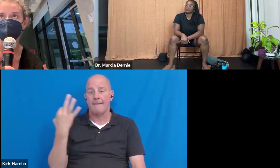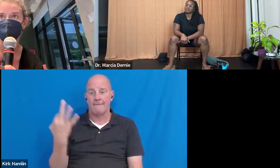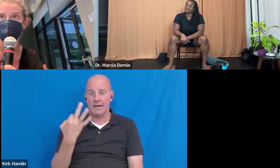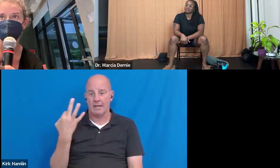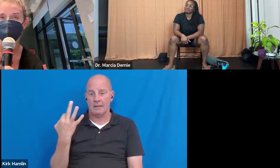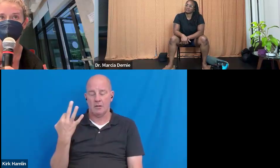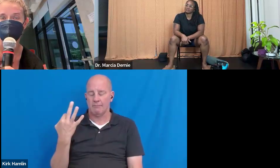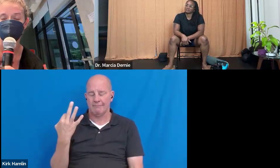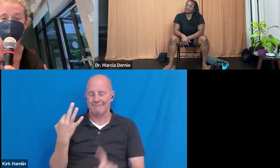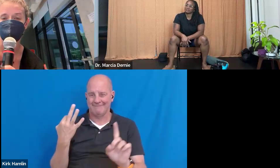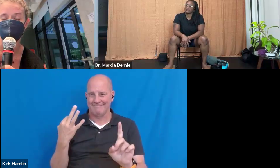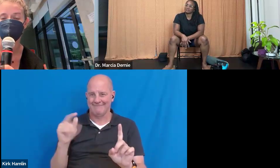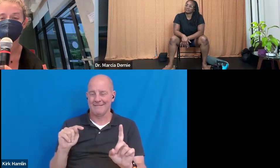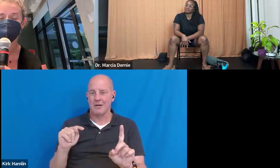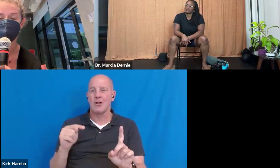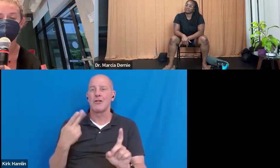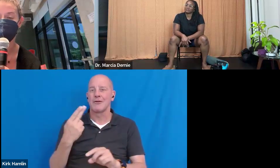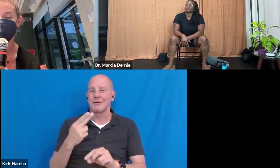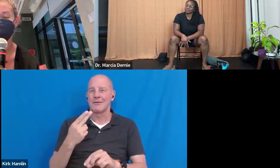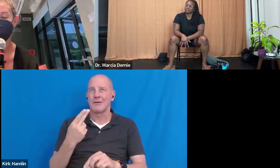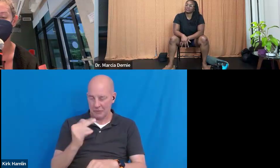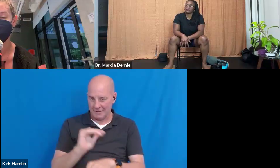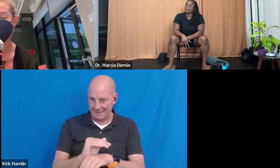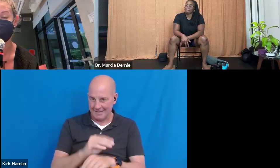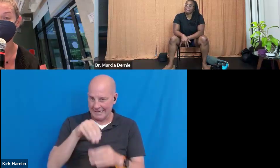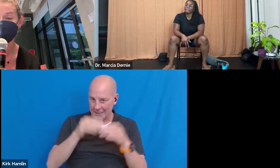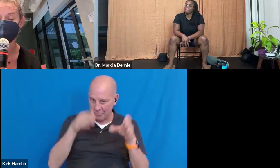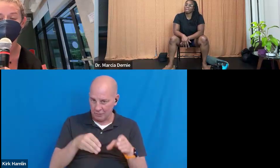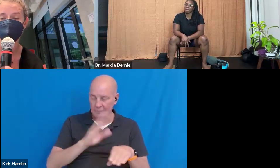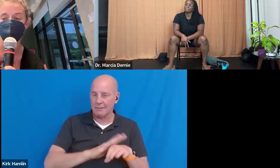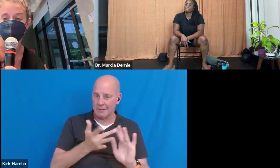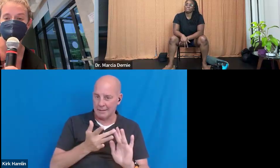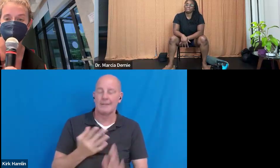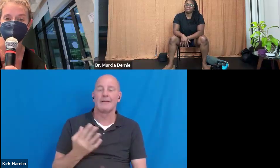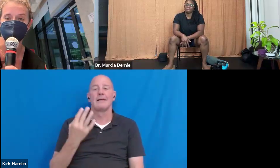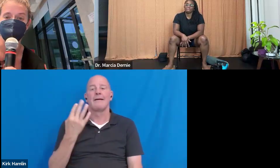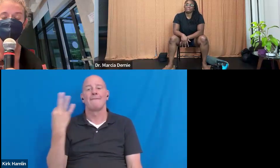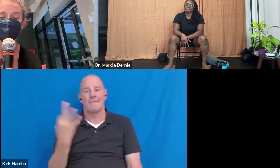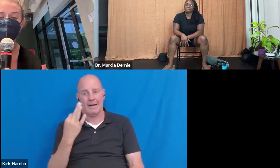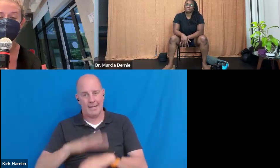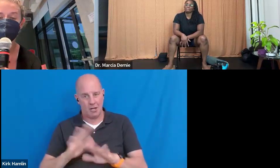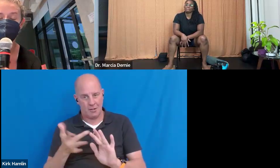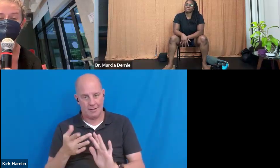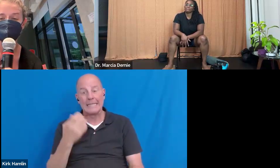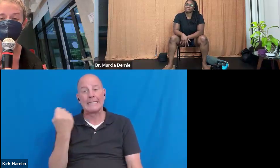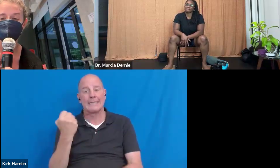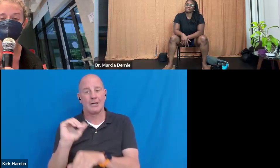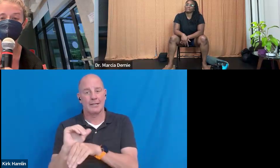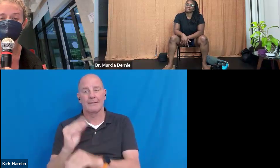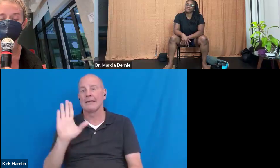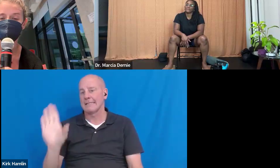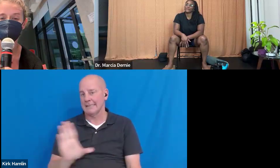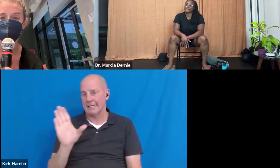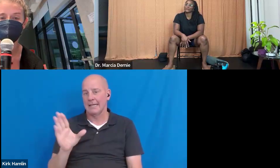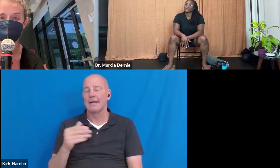Friday, no, nothing in-person Friday, just virtual Friday, Saturday evening, and Sunday, and lots of